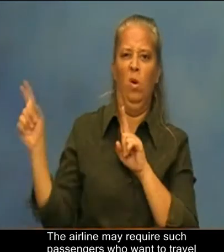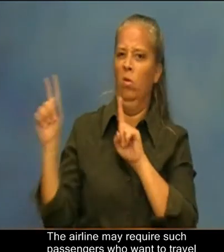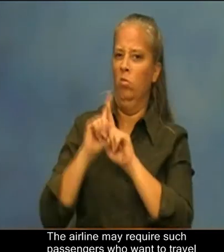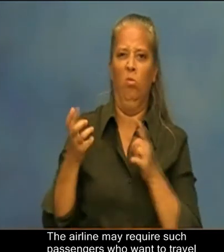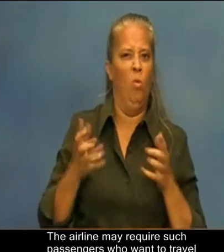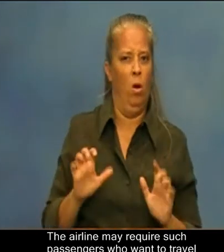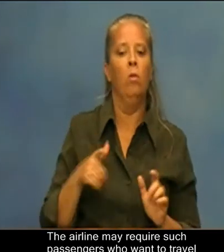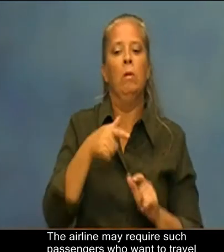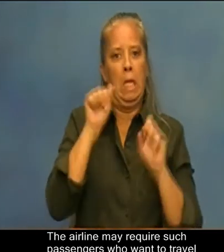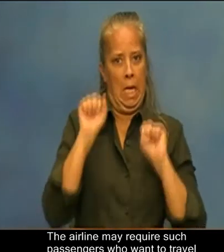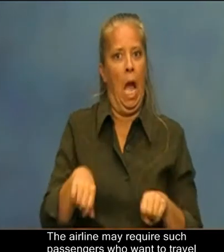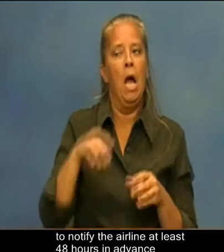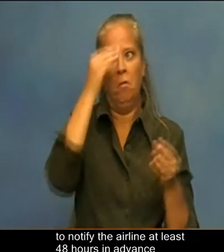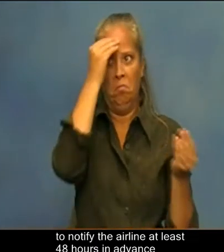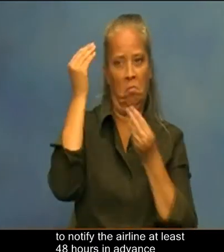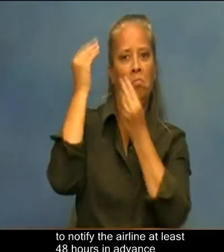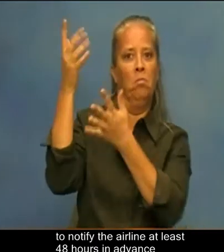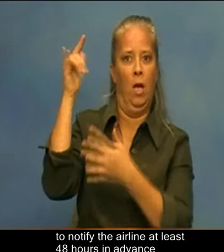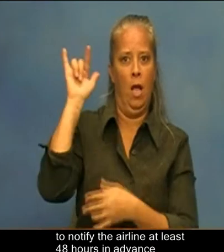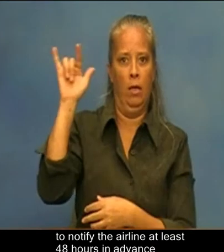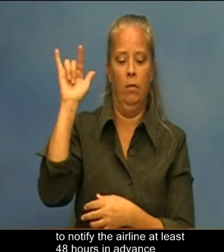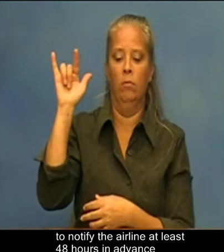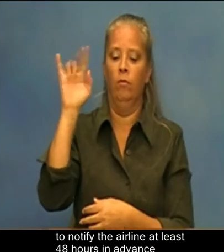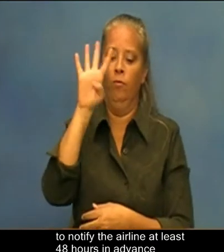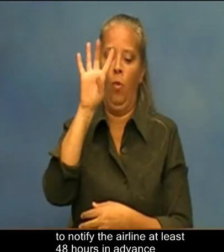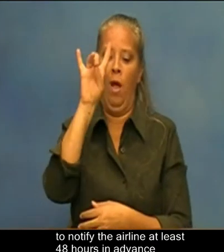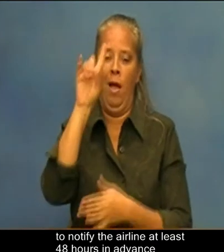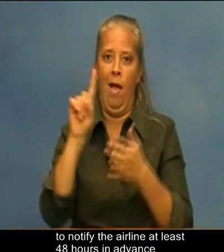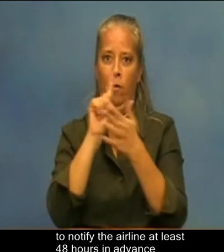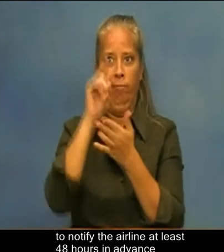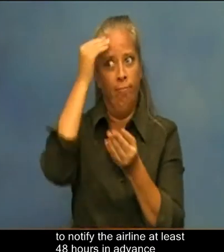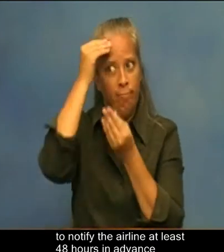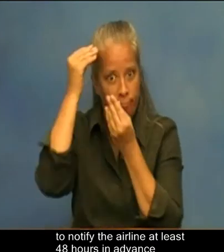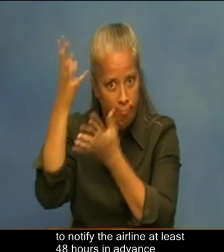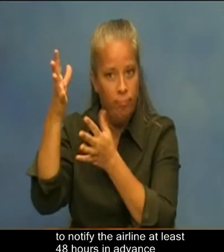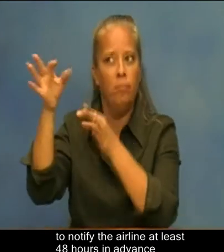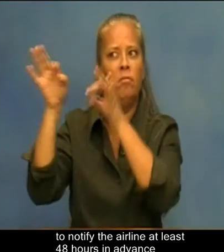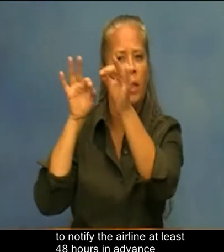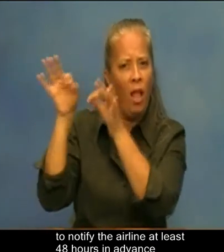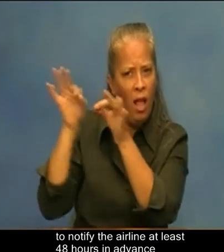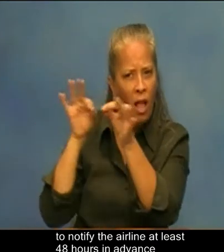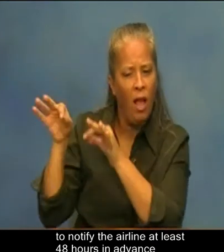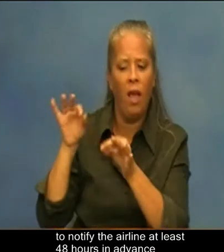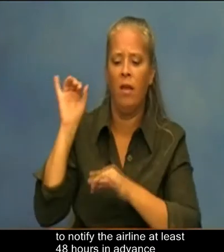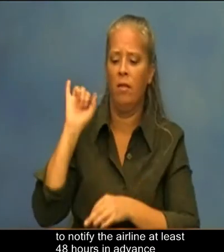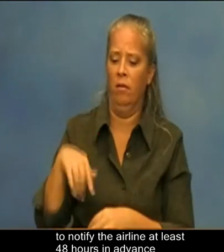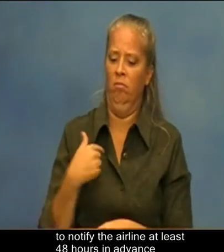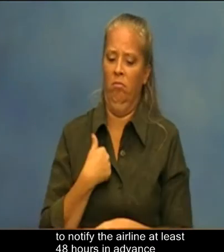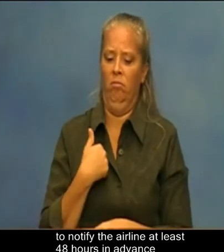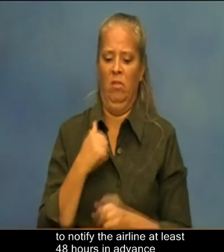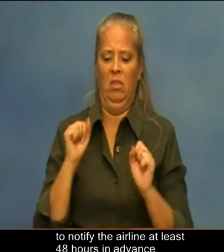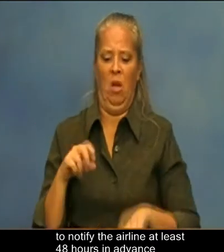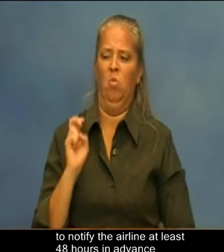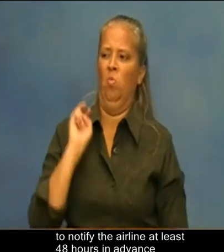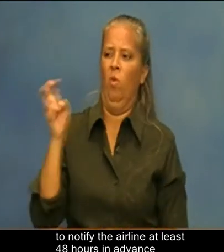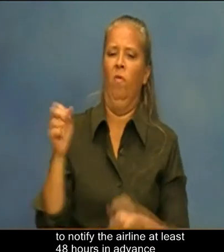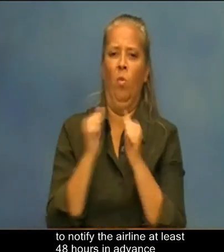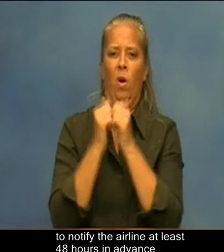to notify the airline at least 48 hours in advance to provide this explanation.